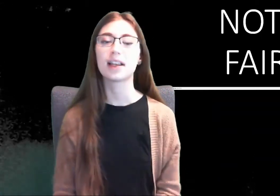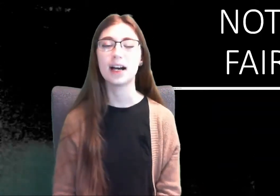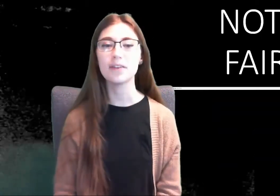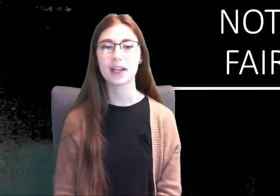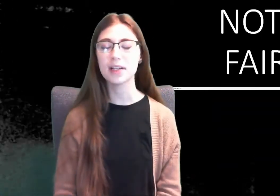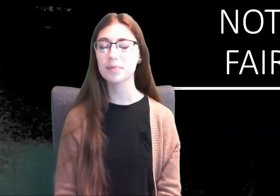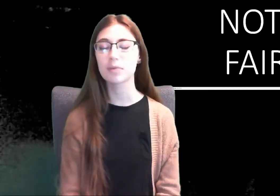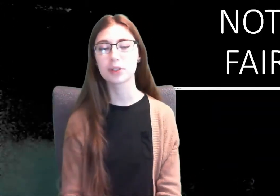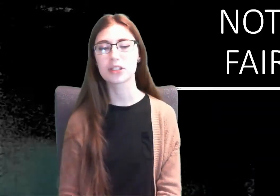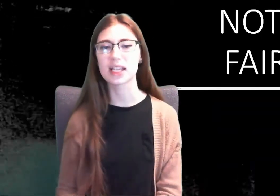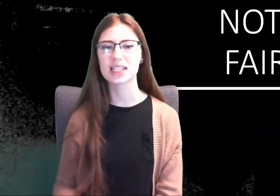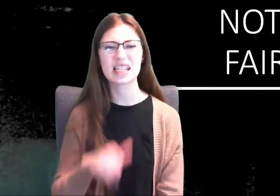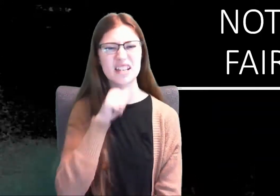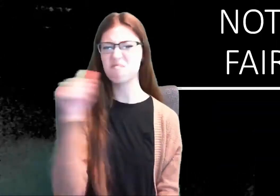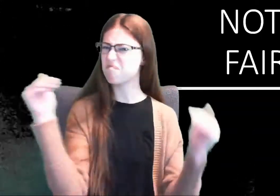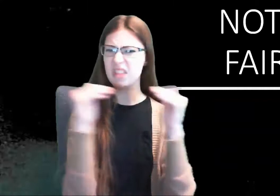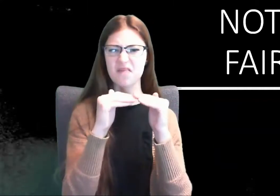Not fair. You can put those signs together. Not fair.